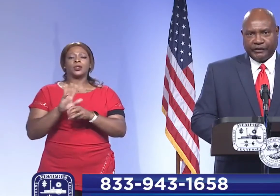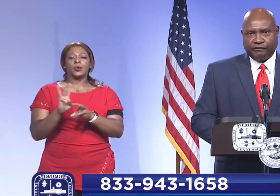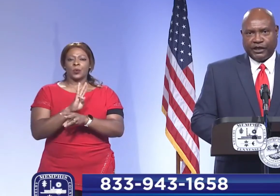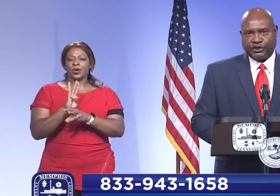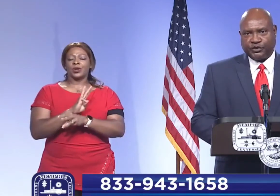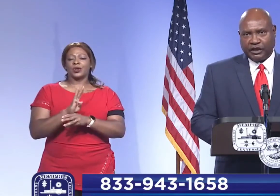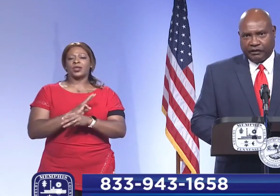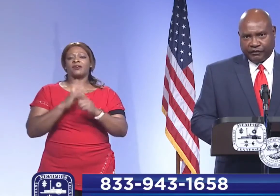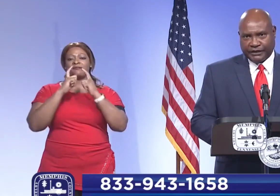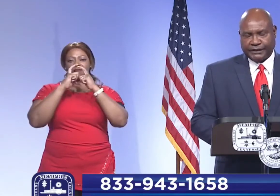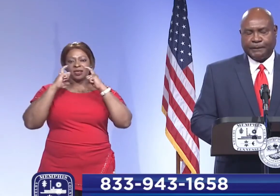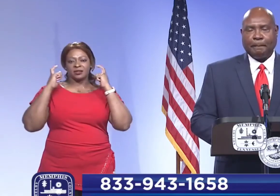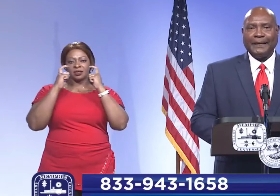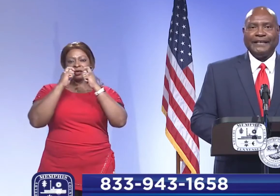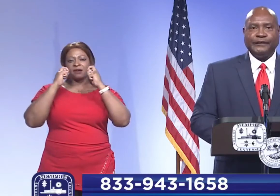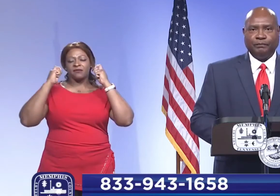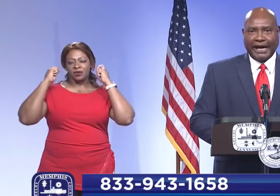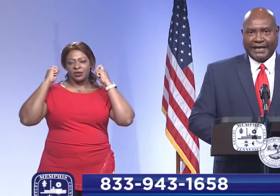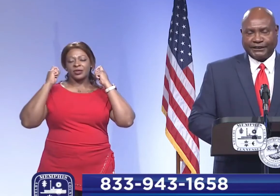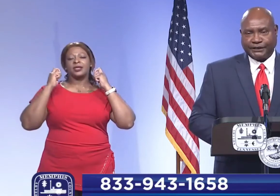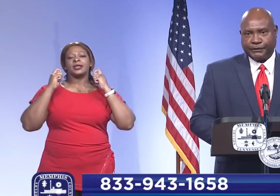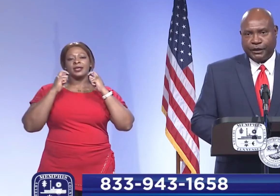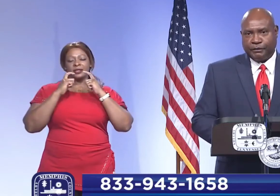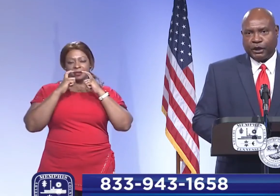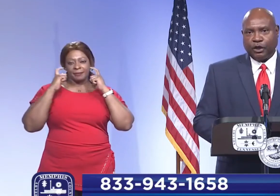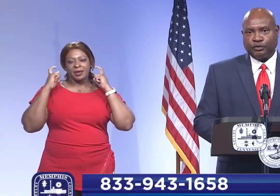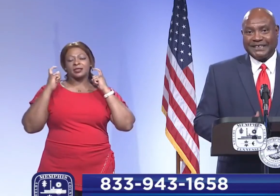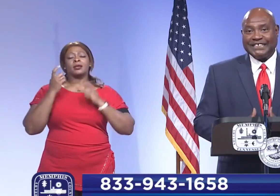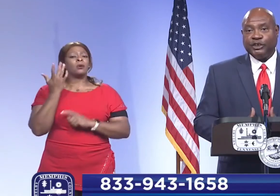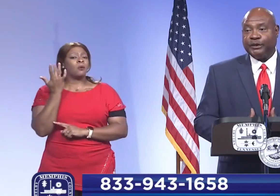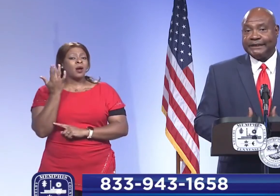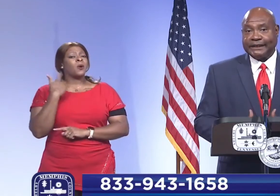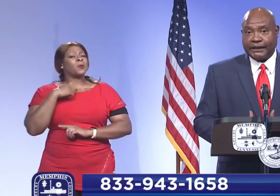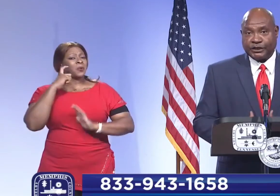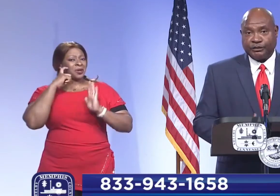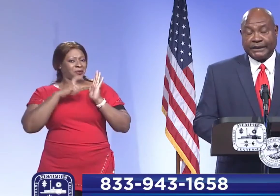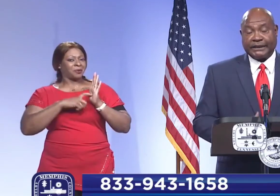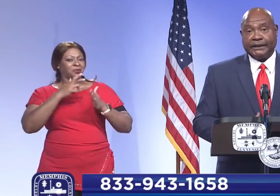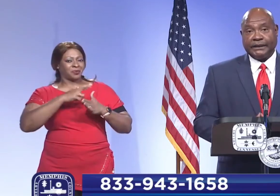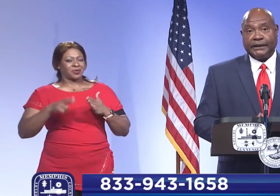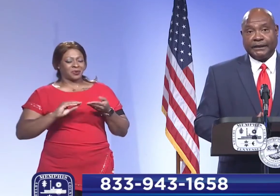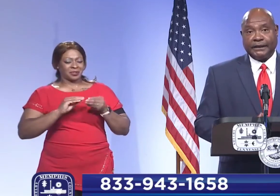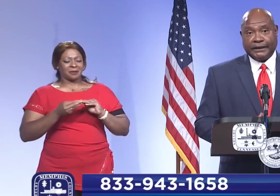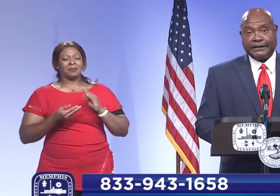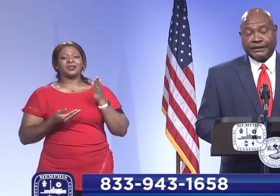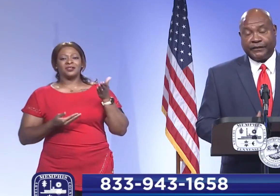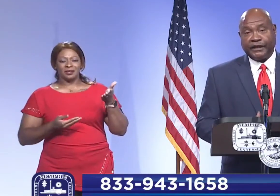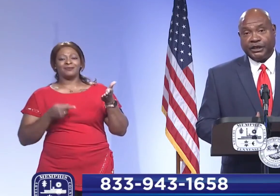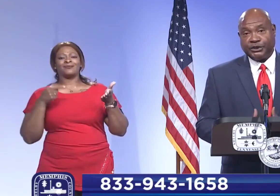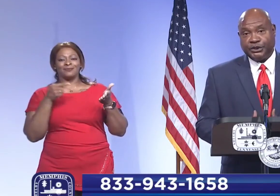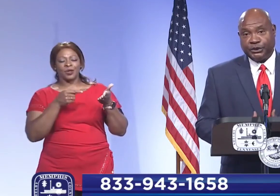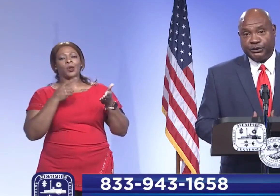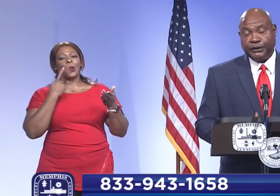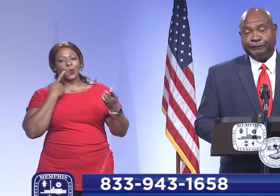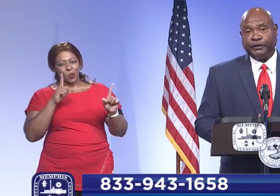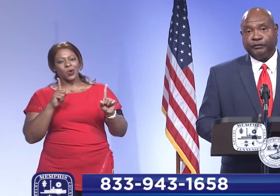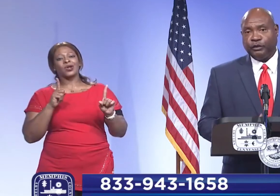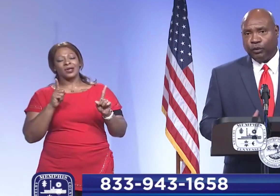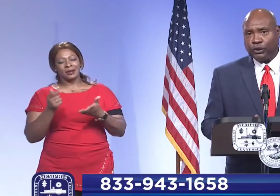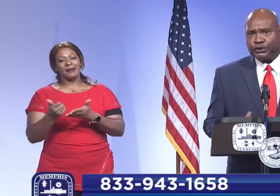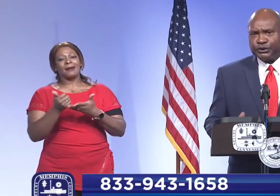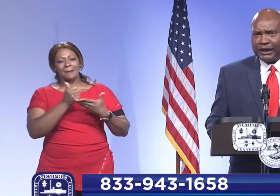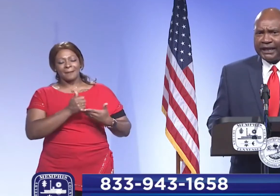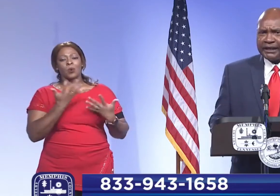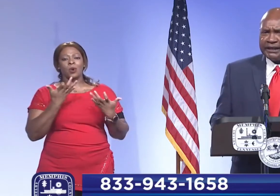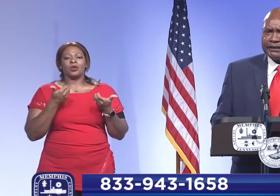wearing the facial coverings and the mask, because we see the results. We see that it is the thing to do if we